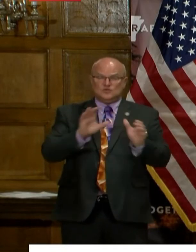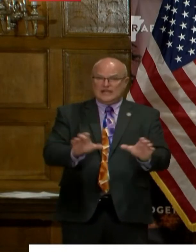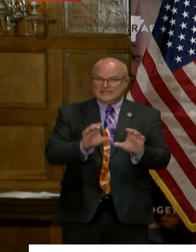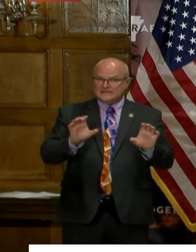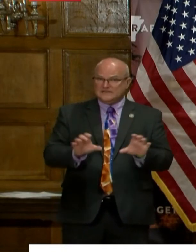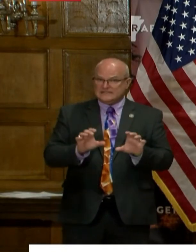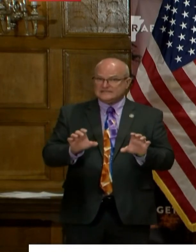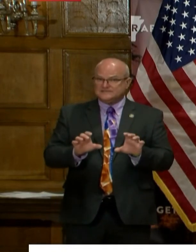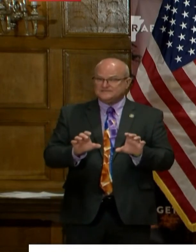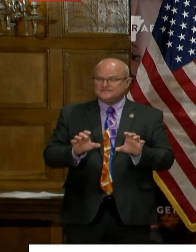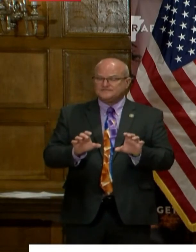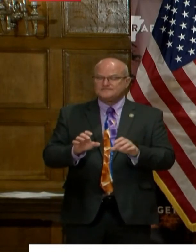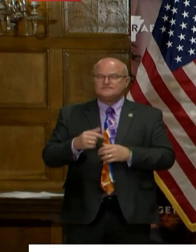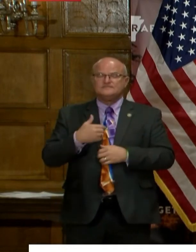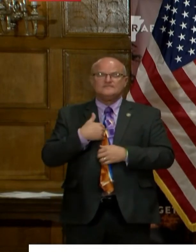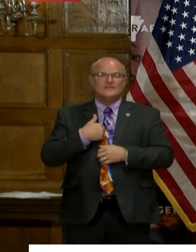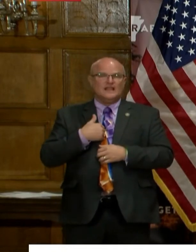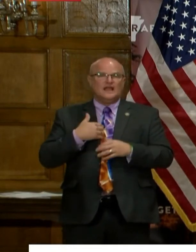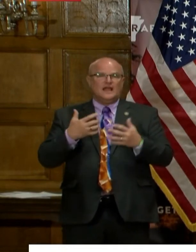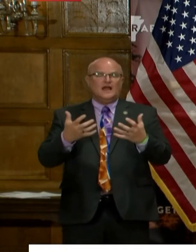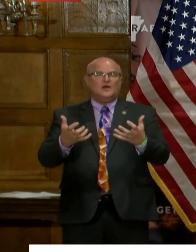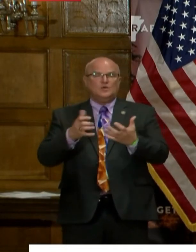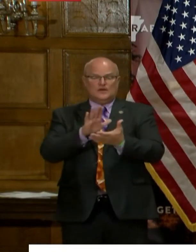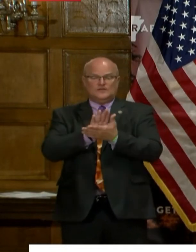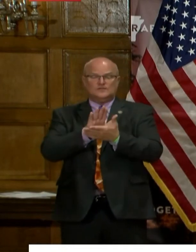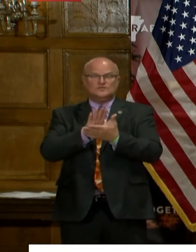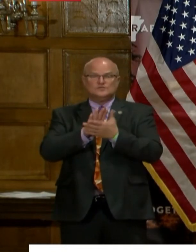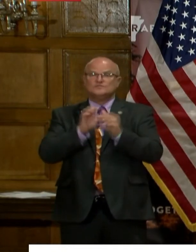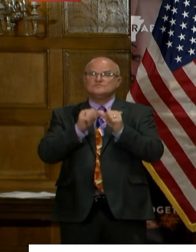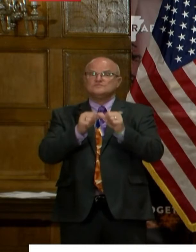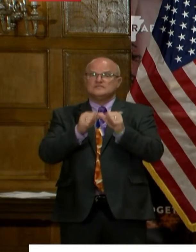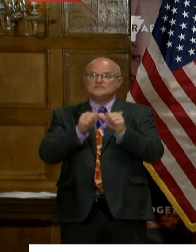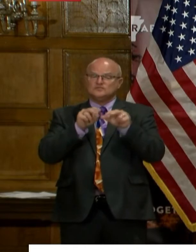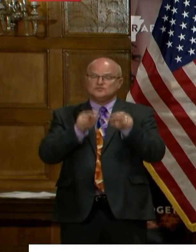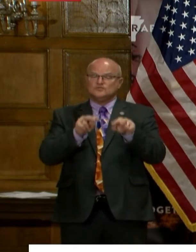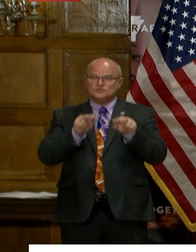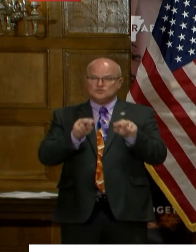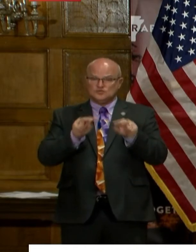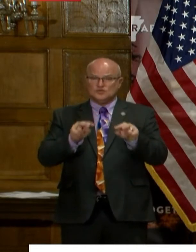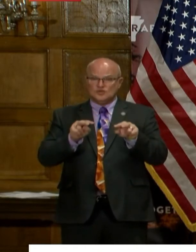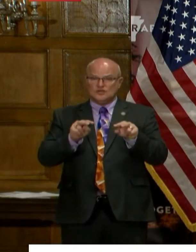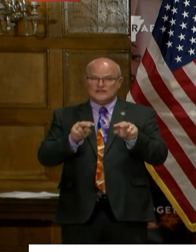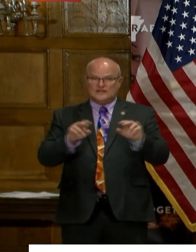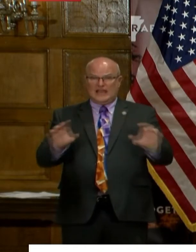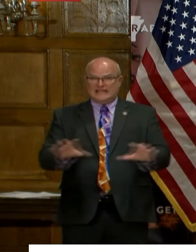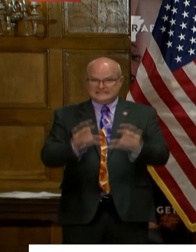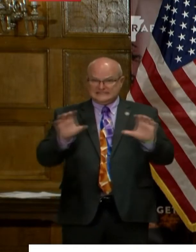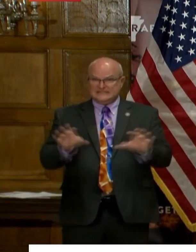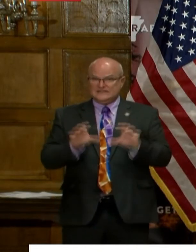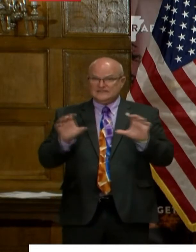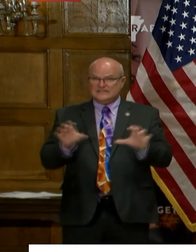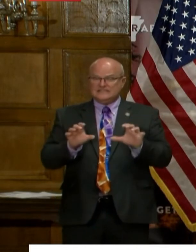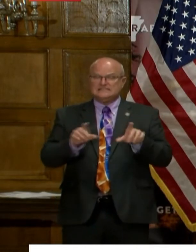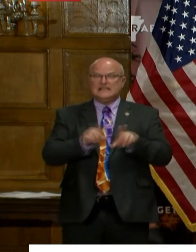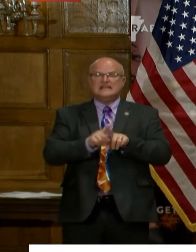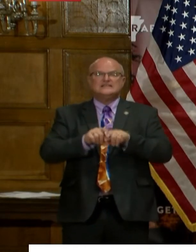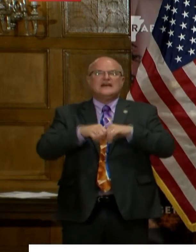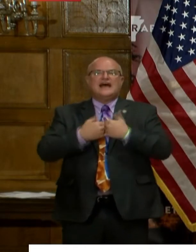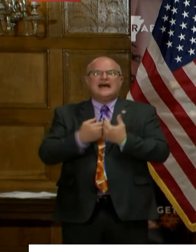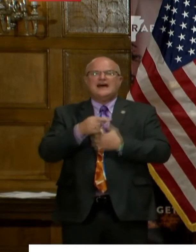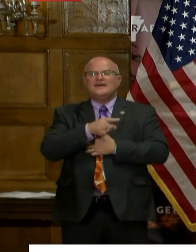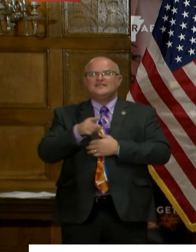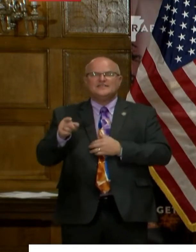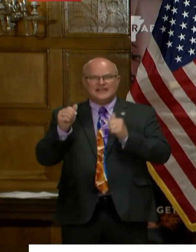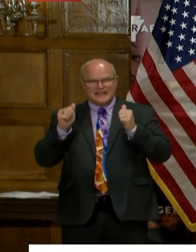activities. I want the schools to continue to look at their activities and as to how they